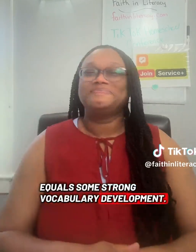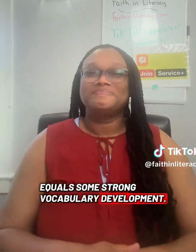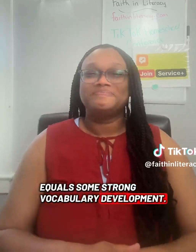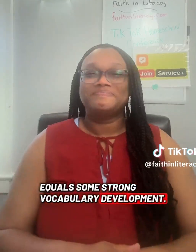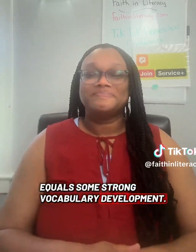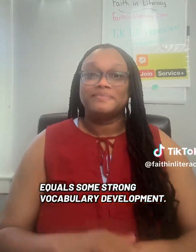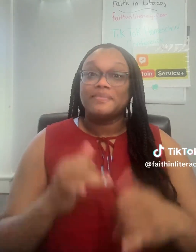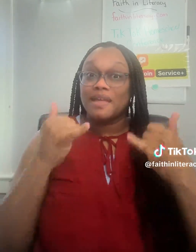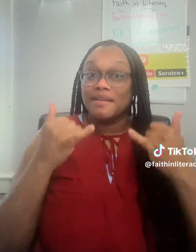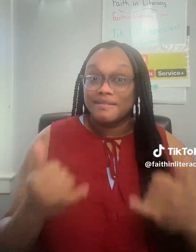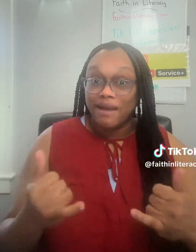development.